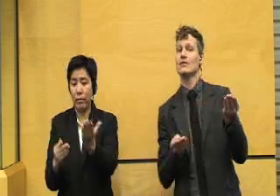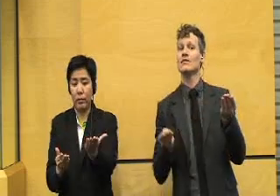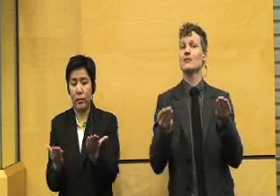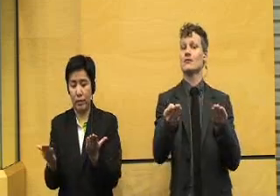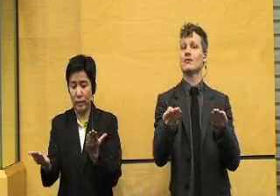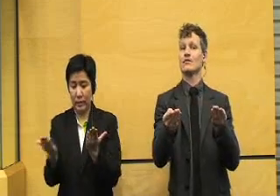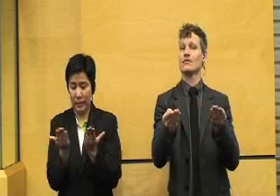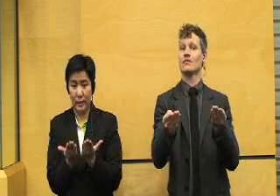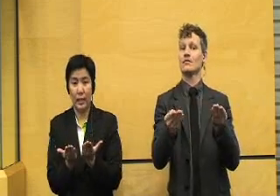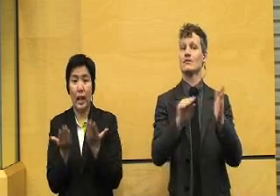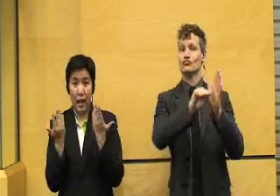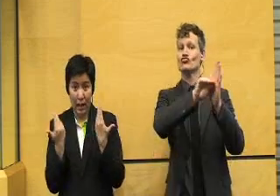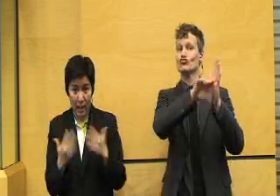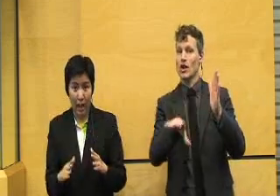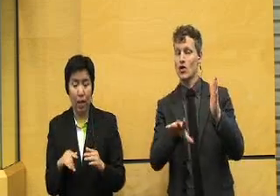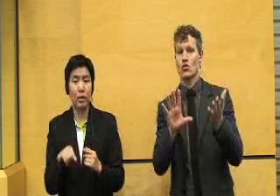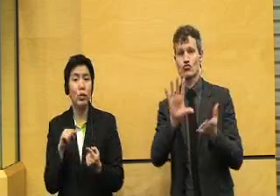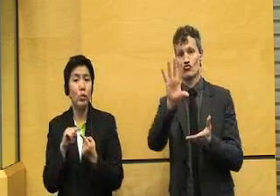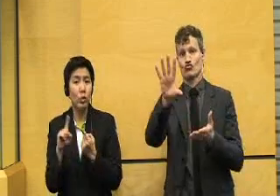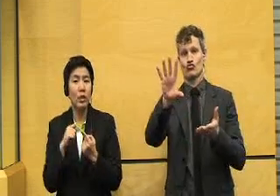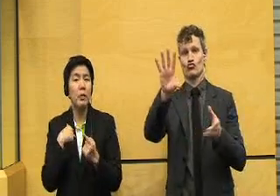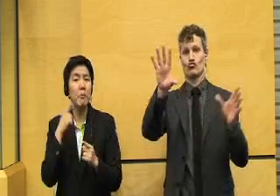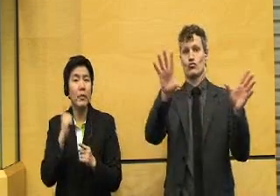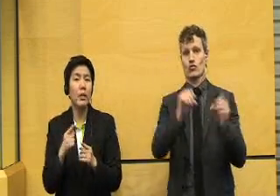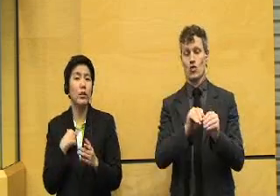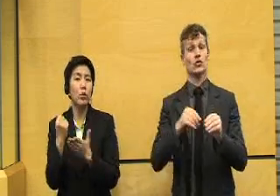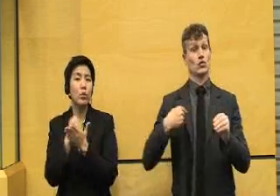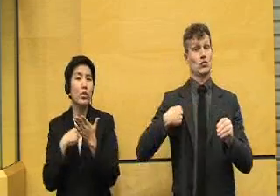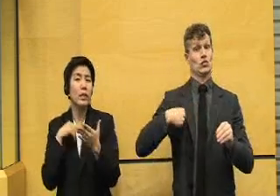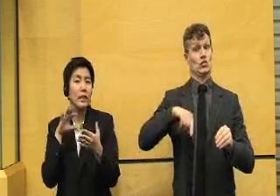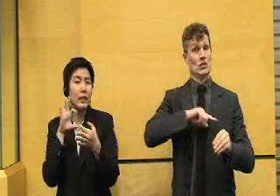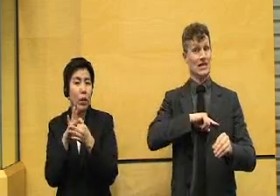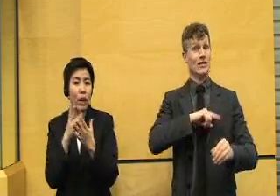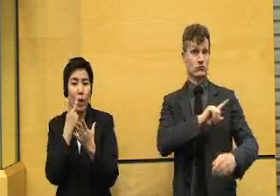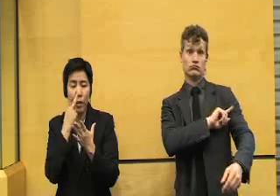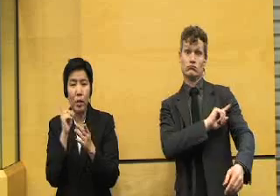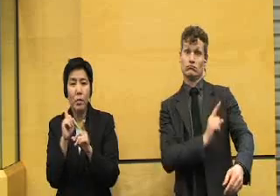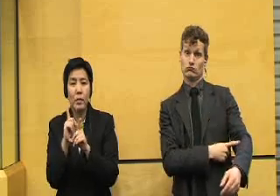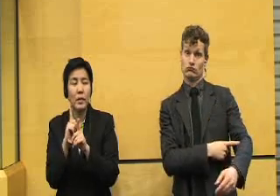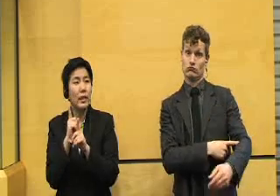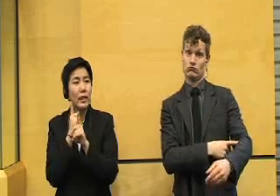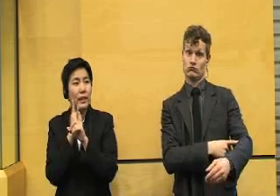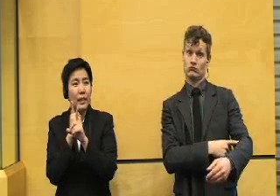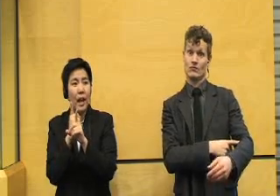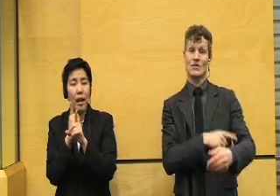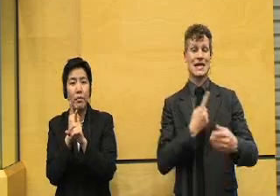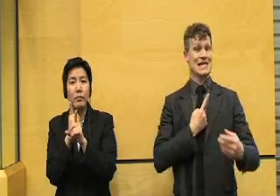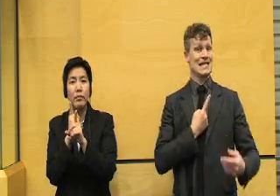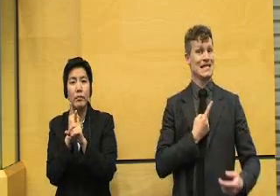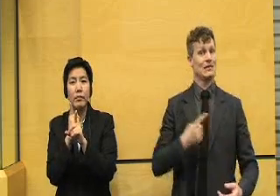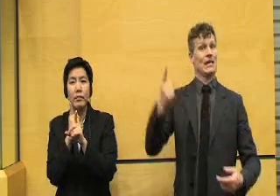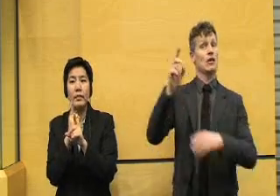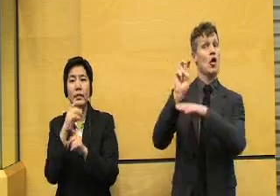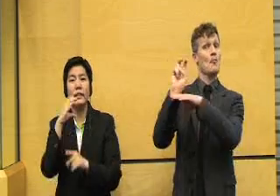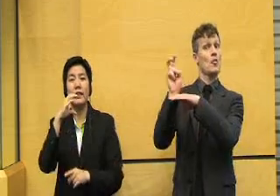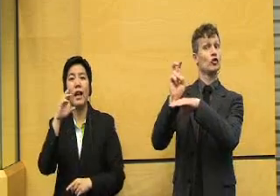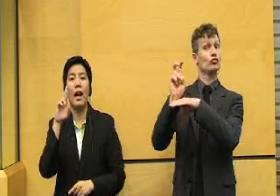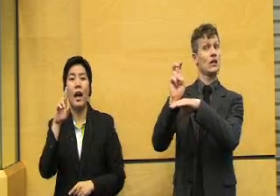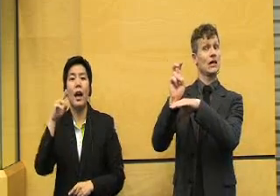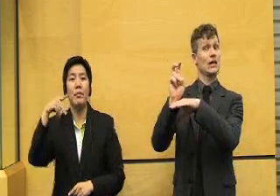the independent monitoring mechanism in accordance with Article 33, Paragraph 2 of the Convention. I will